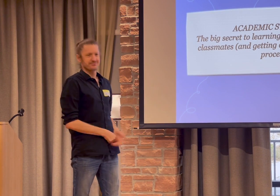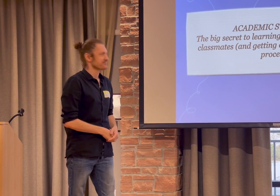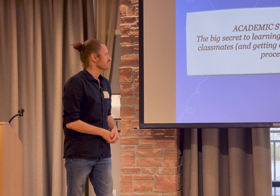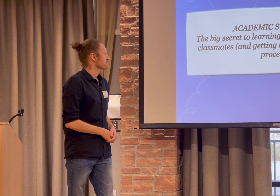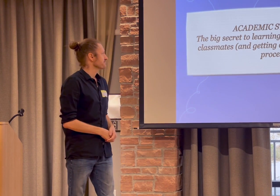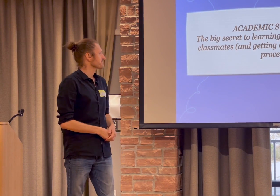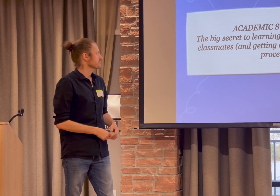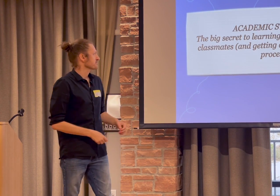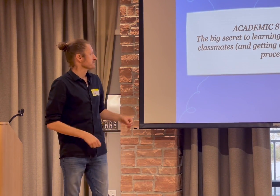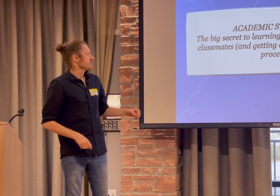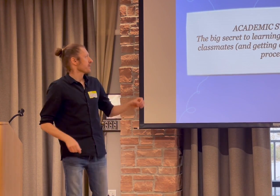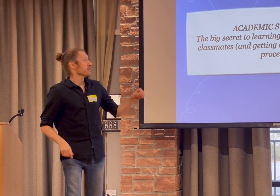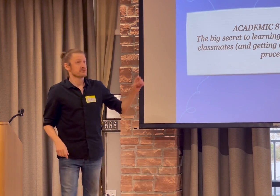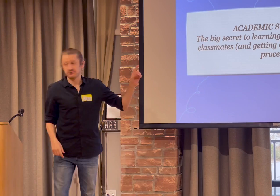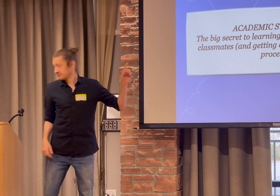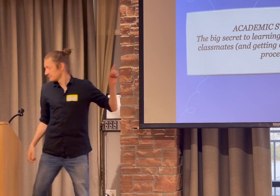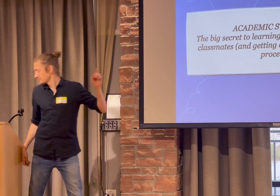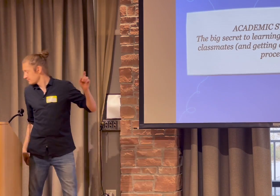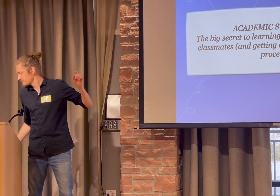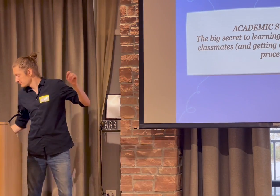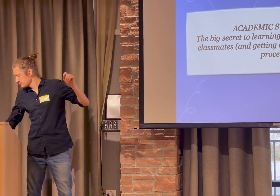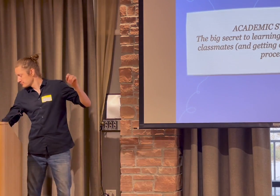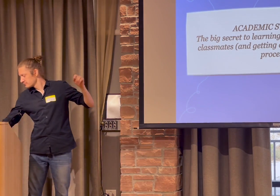Drum roll, please.